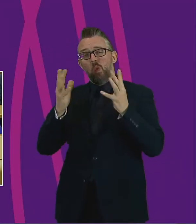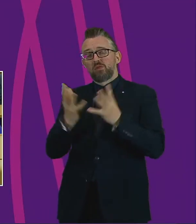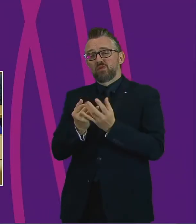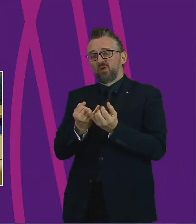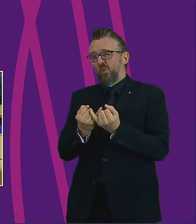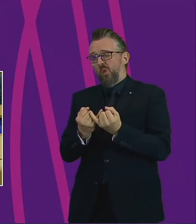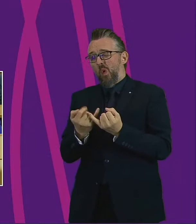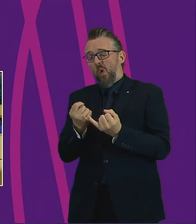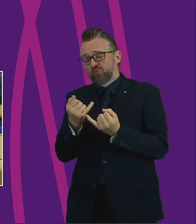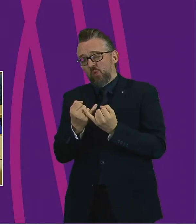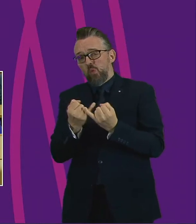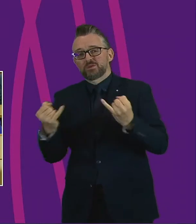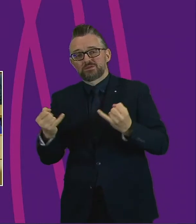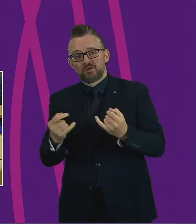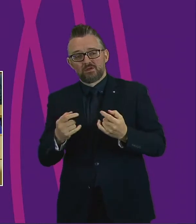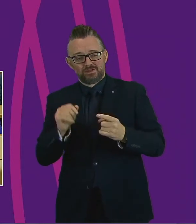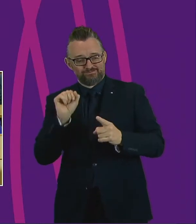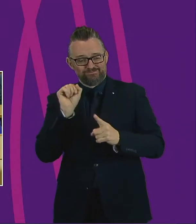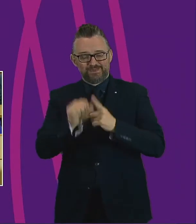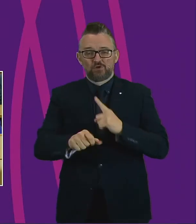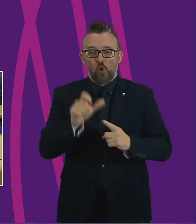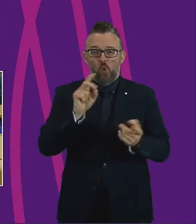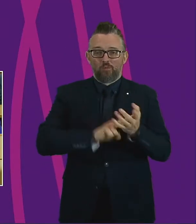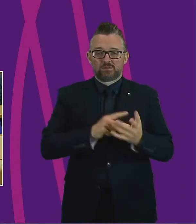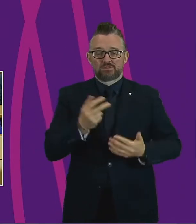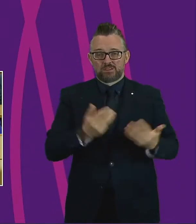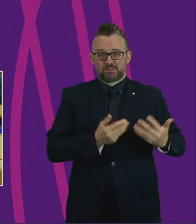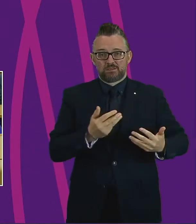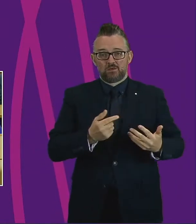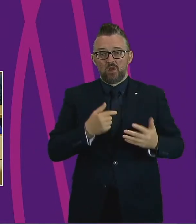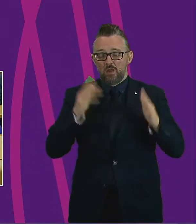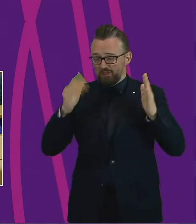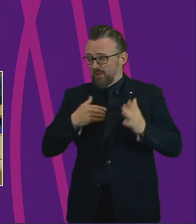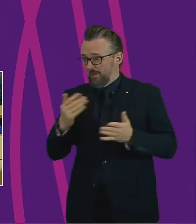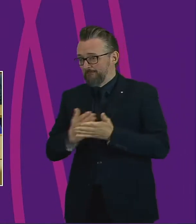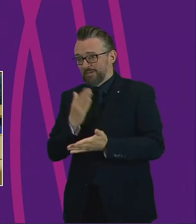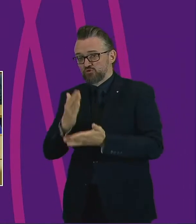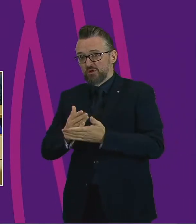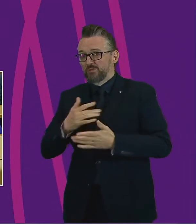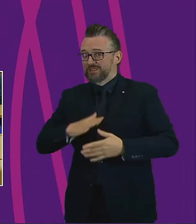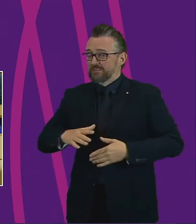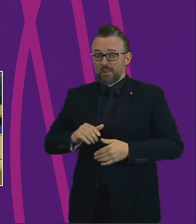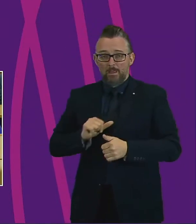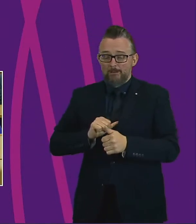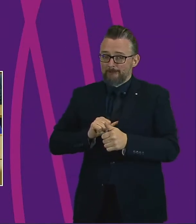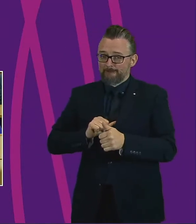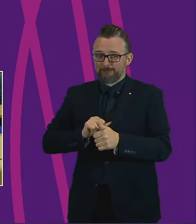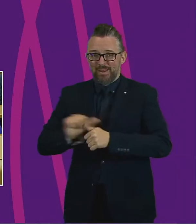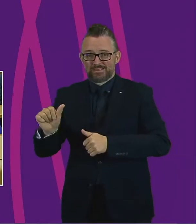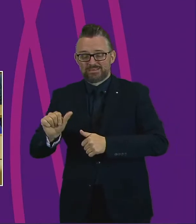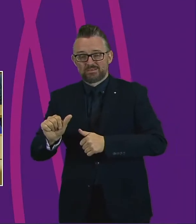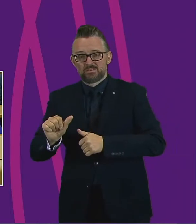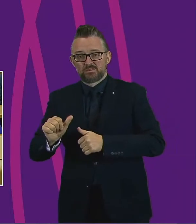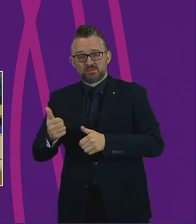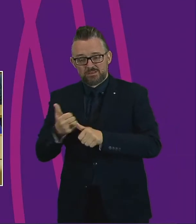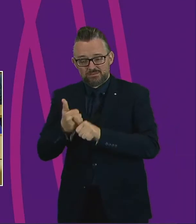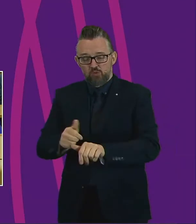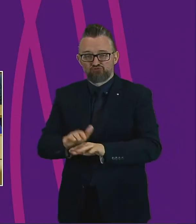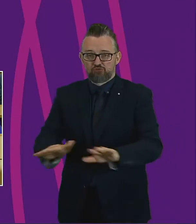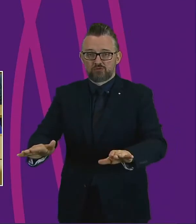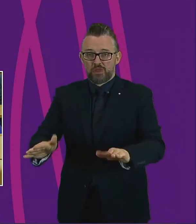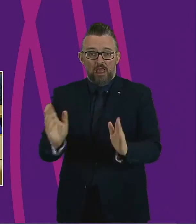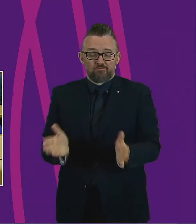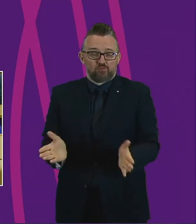tackling COVID-19, so we should be making sure that we've got one of the world's best records on supporting our children coming out